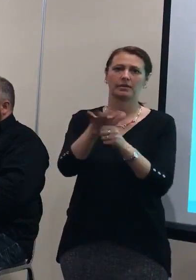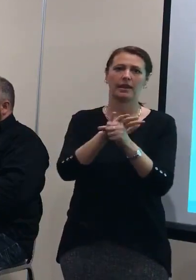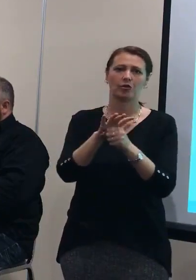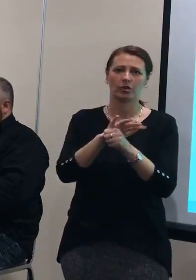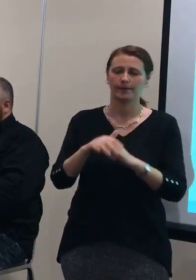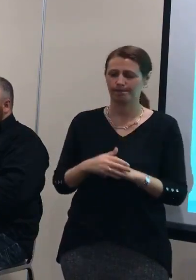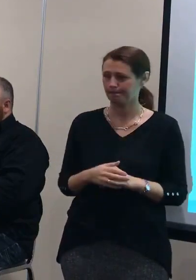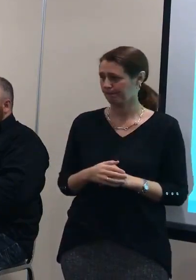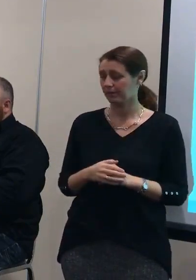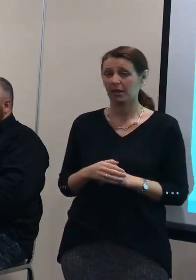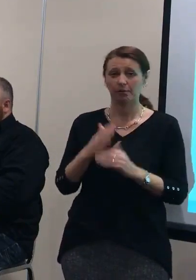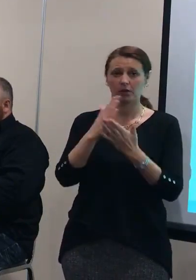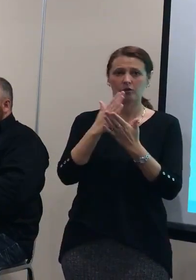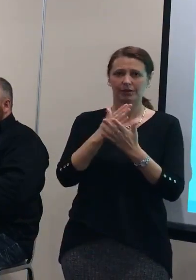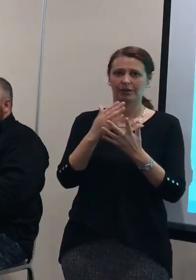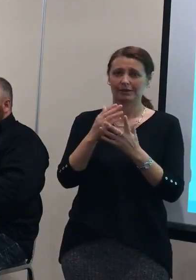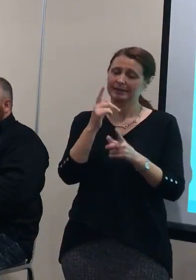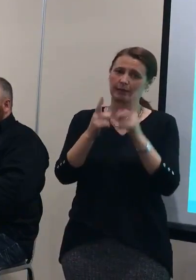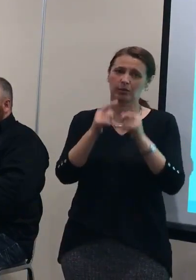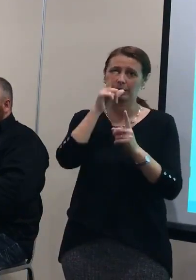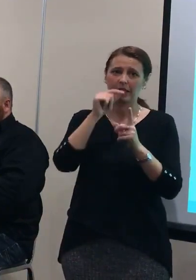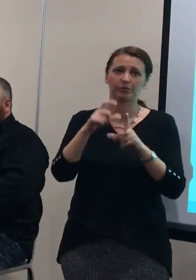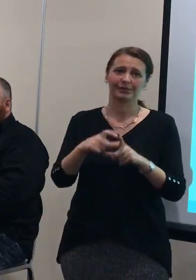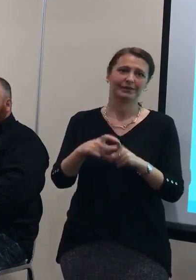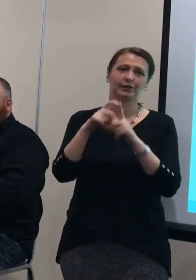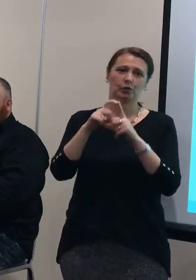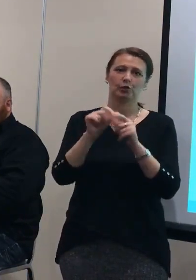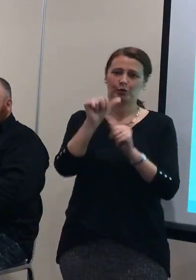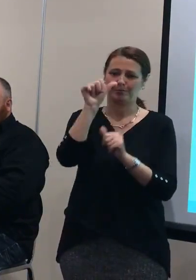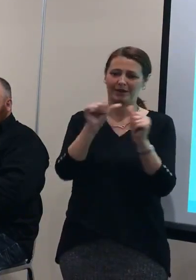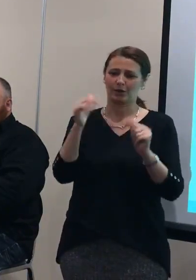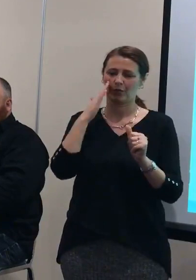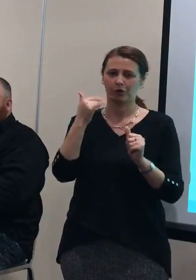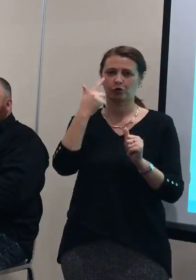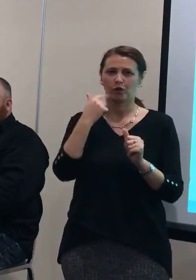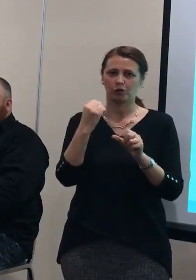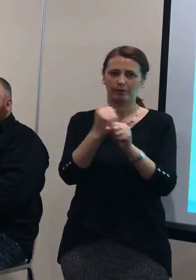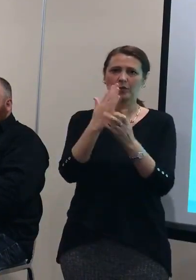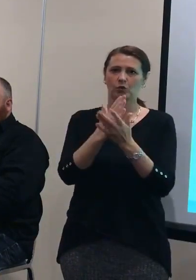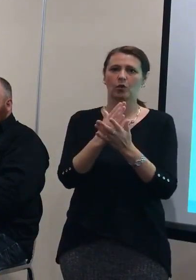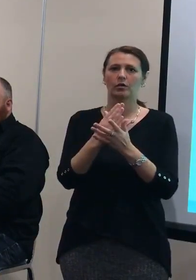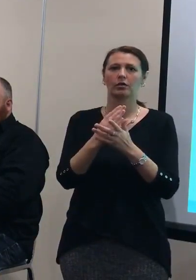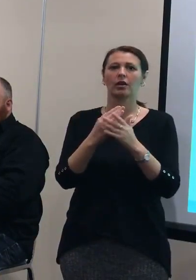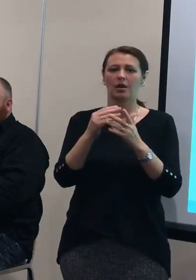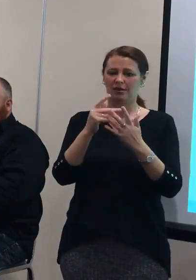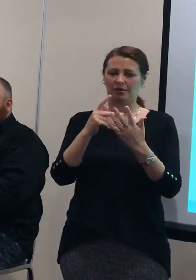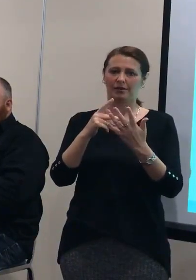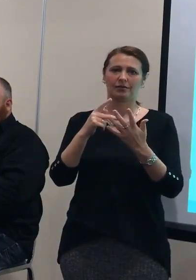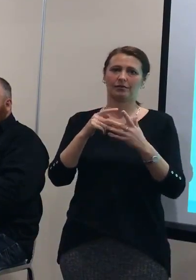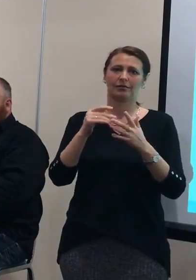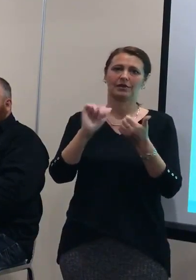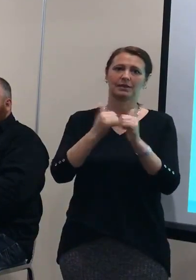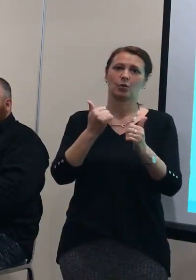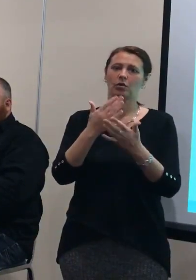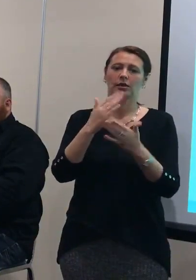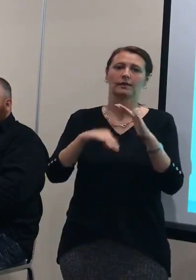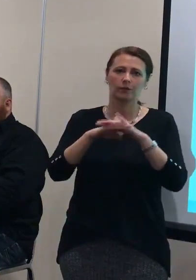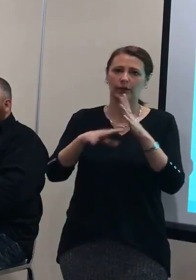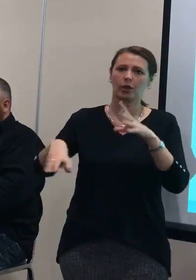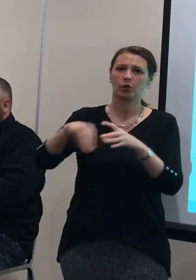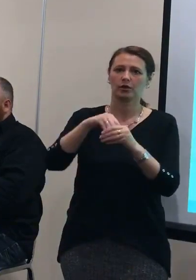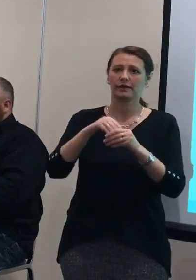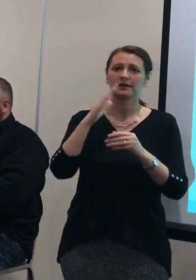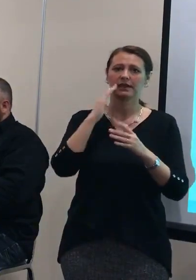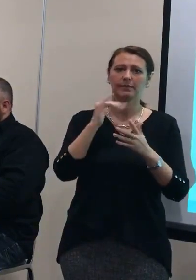But yeah, it is something that is a bit difficult to measure when you're trying to make the sport fully inclusive, and that means playing however, wherever.